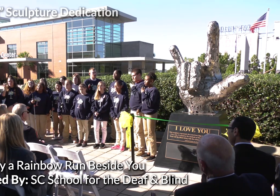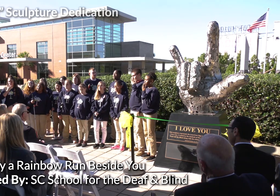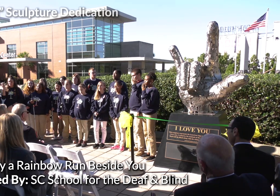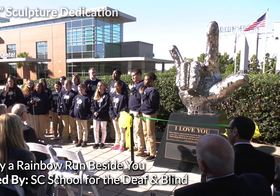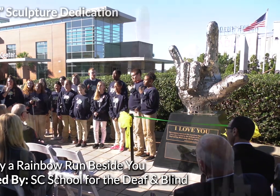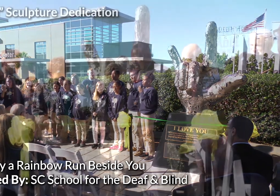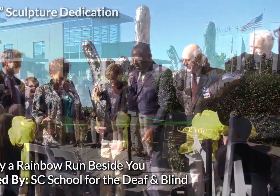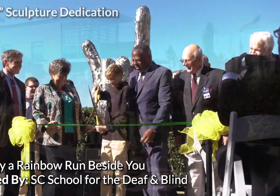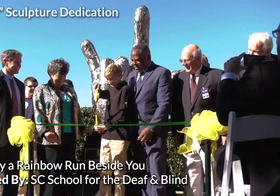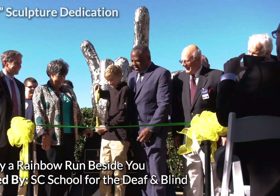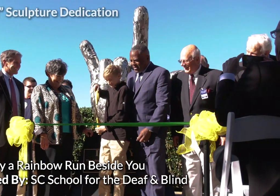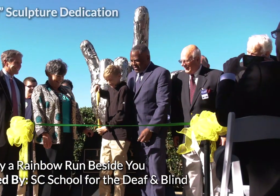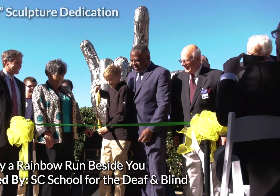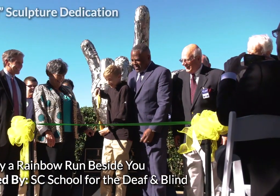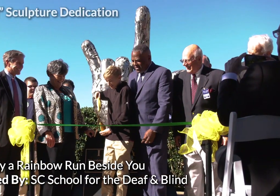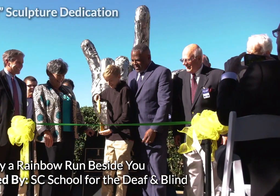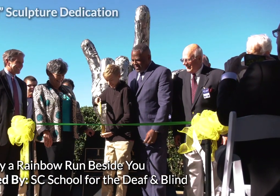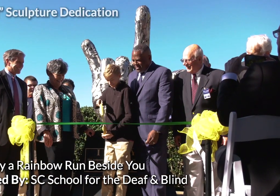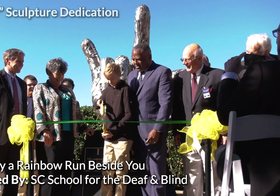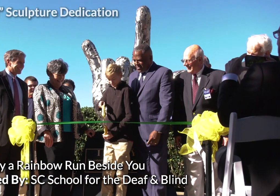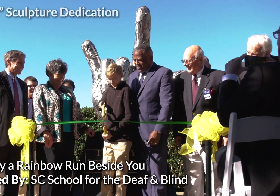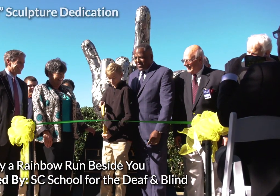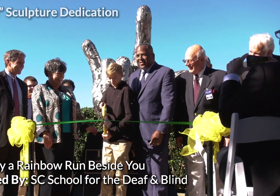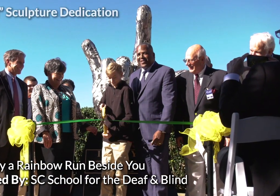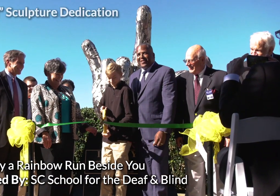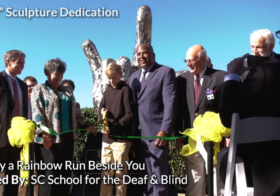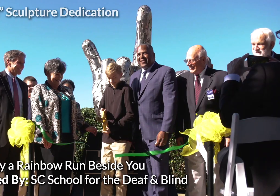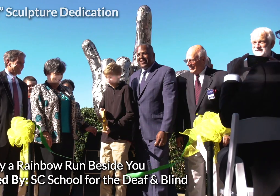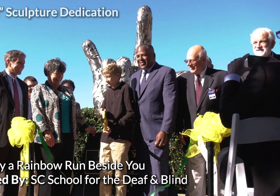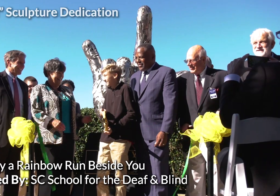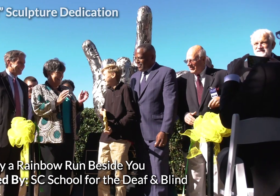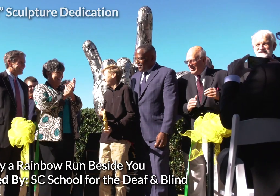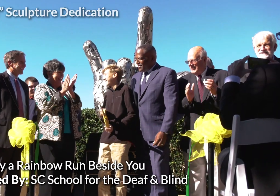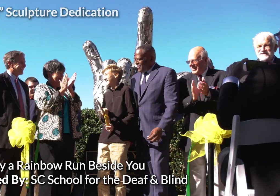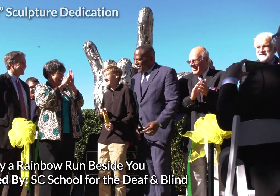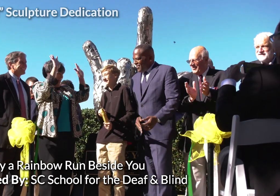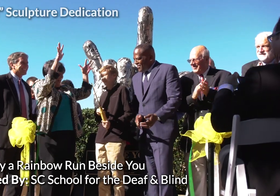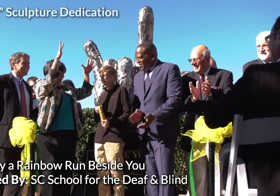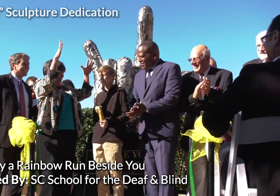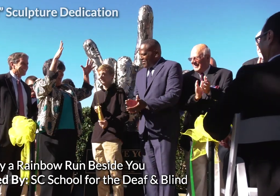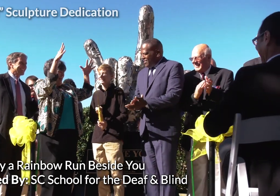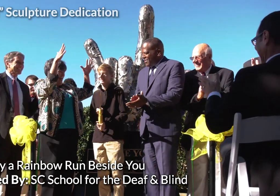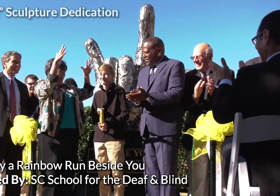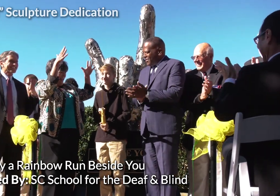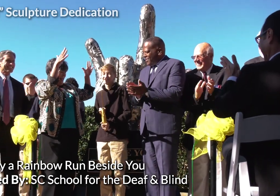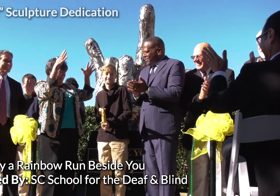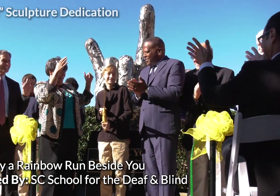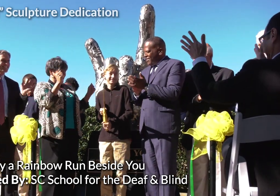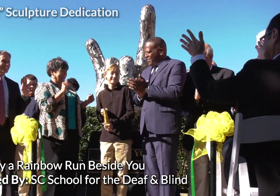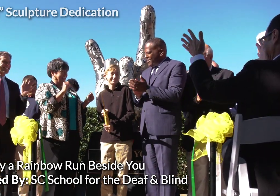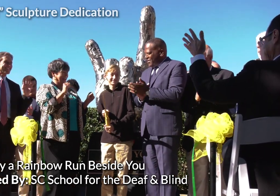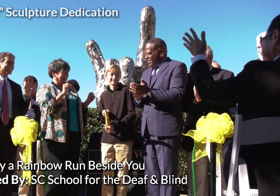a sky that's always blue, and may